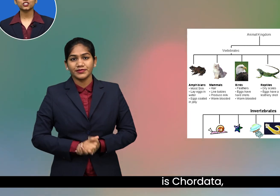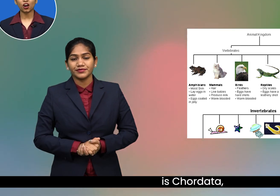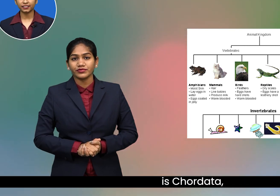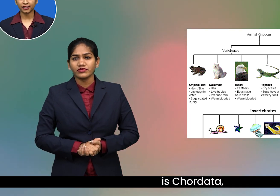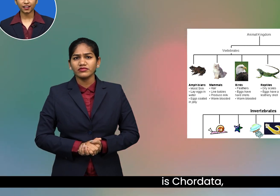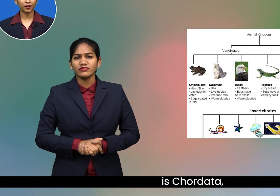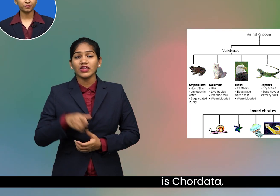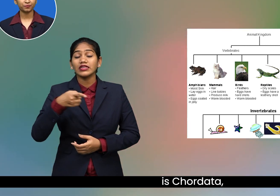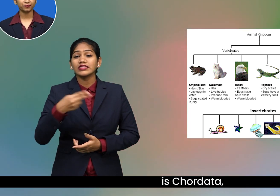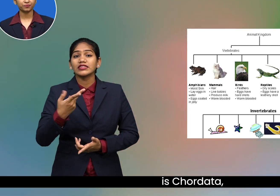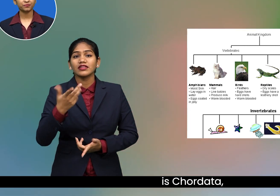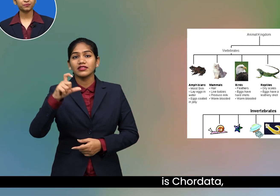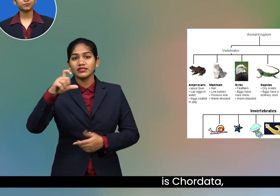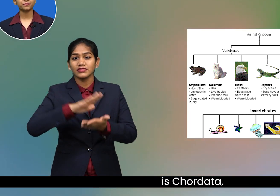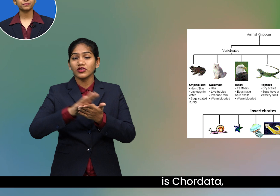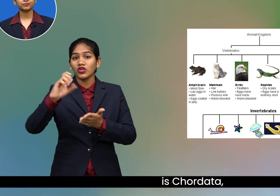is Chordata.